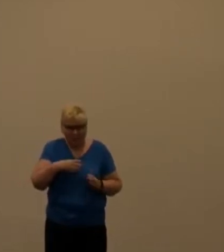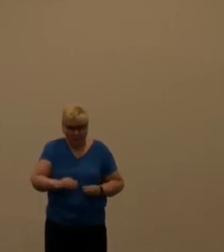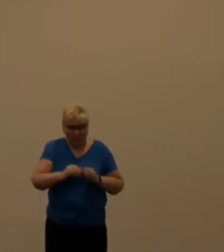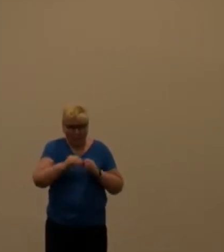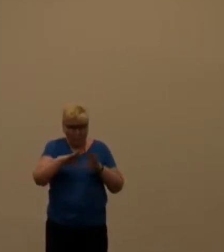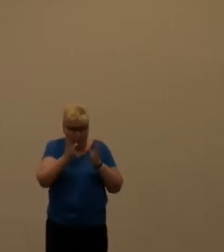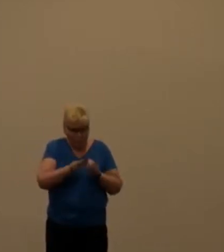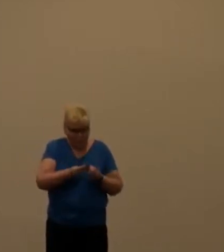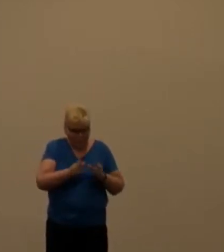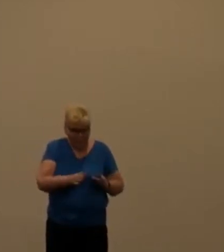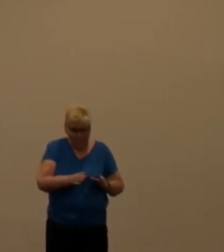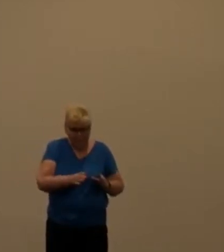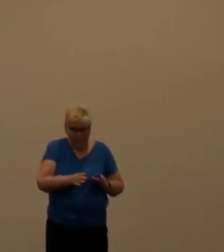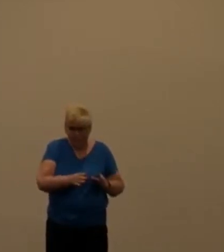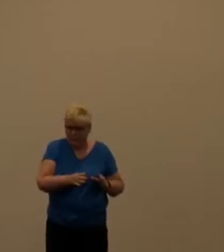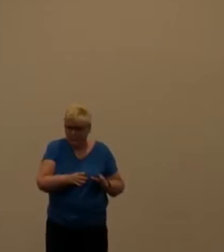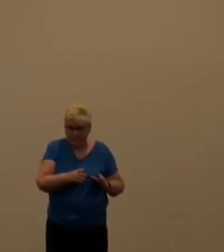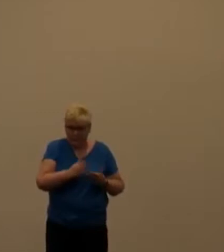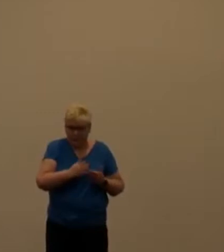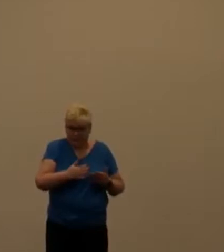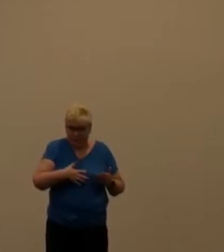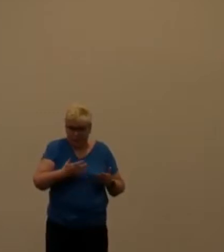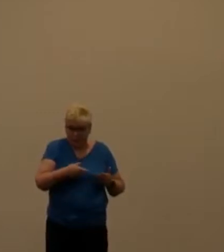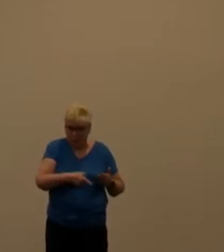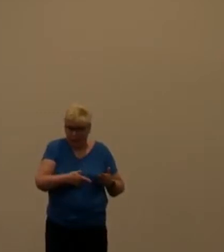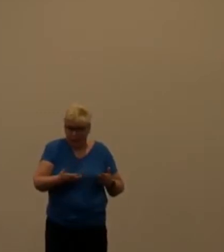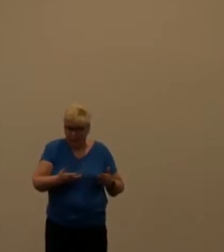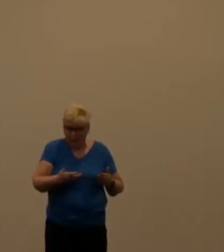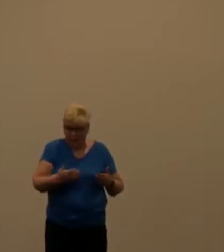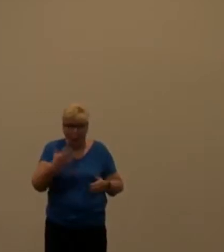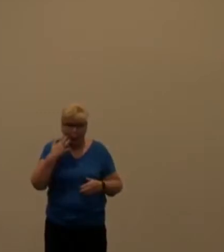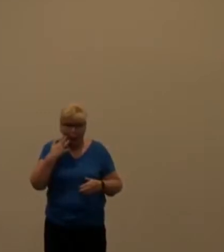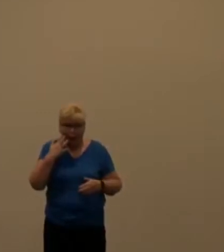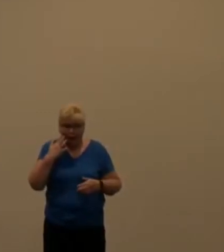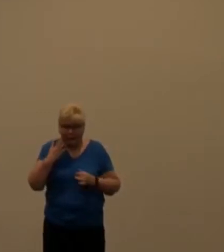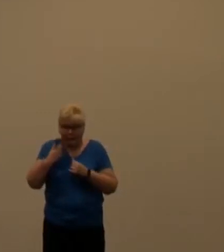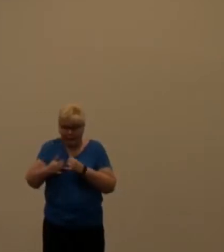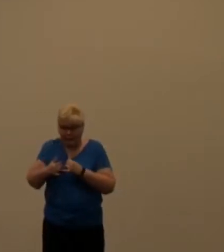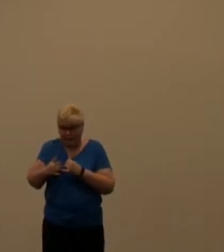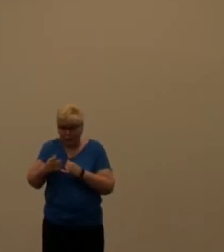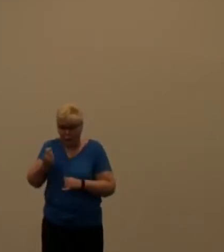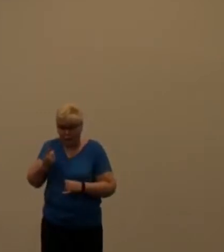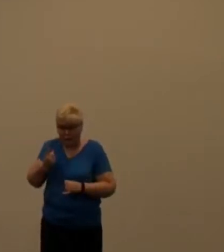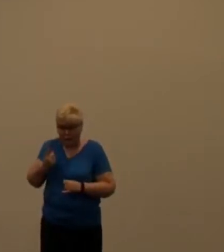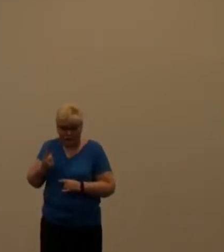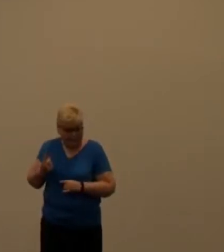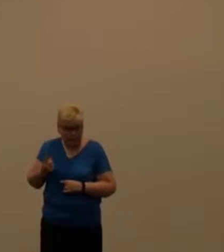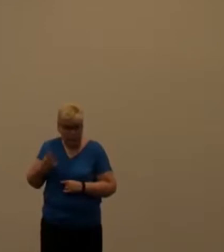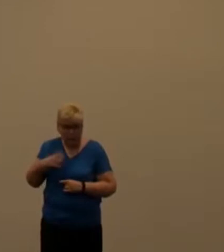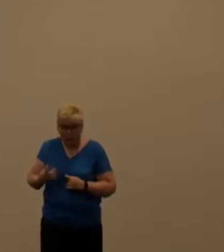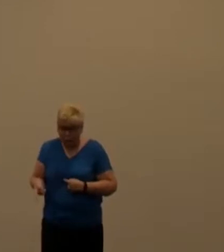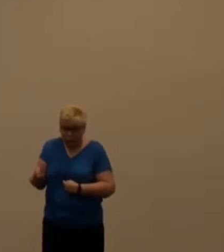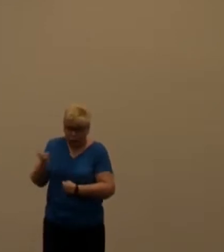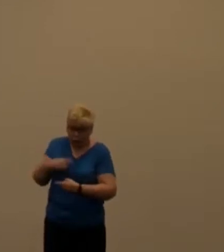this. No, but that was not what we wanted. And then you figure out in the end part, and then you start over again. So